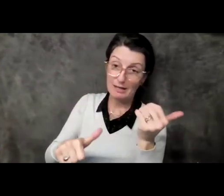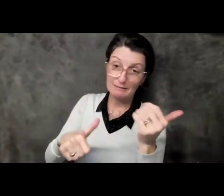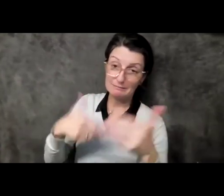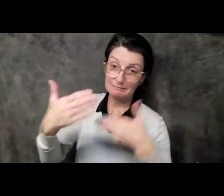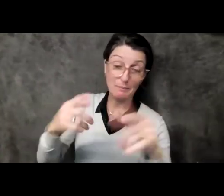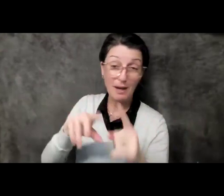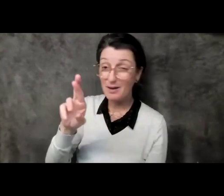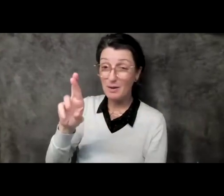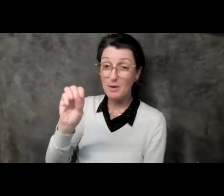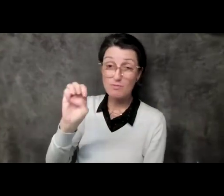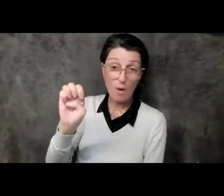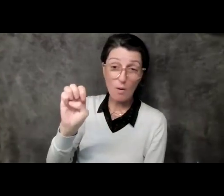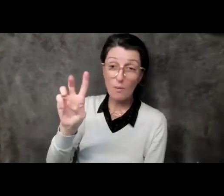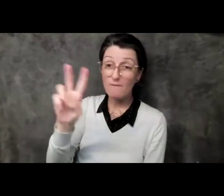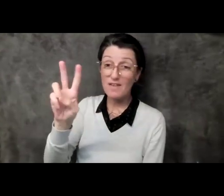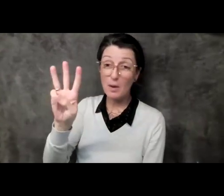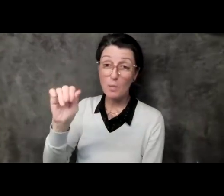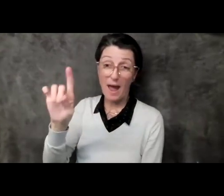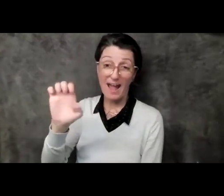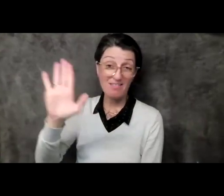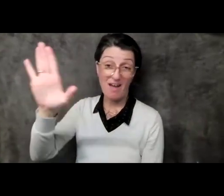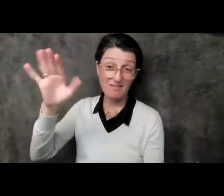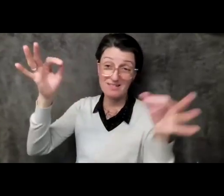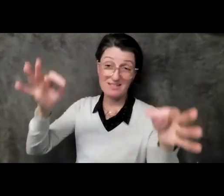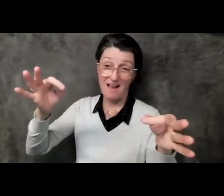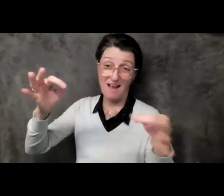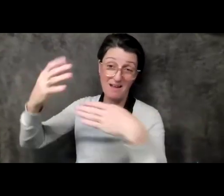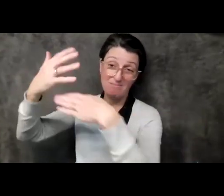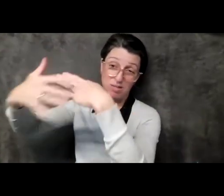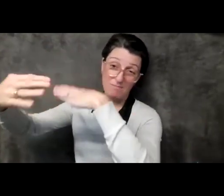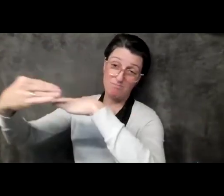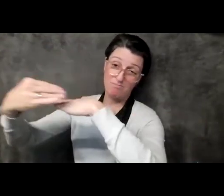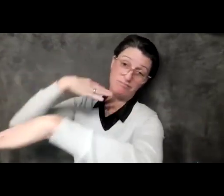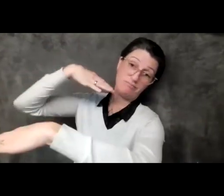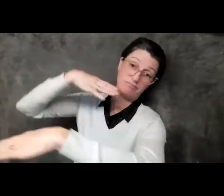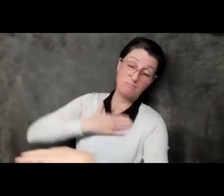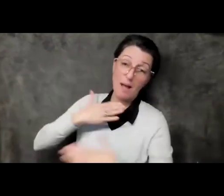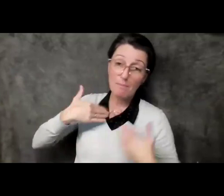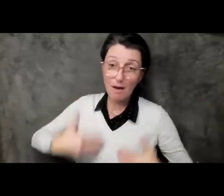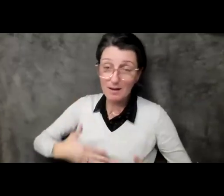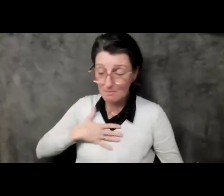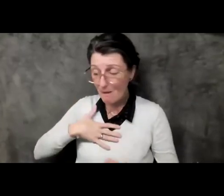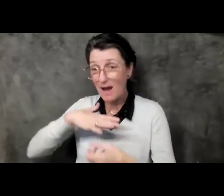v. Wade Supreme Court decision bled through into my body and my stress, and